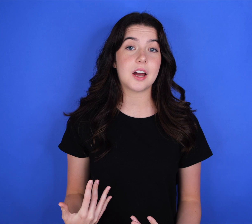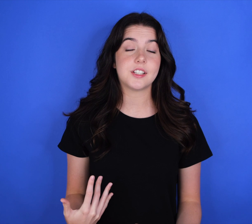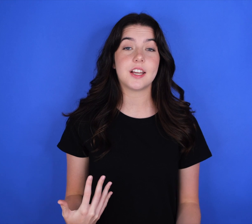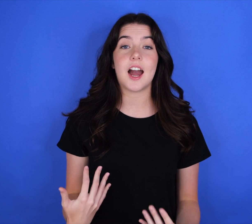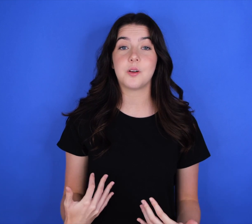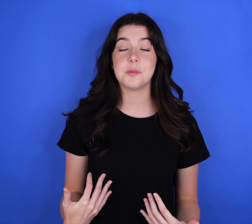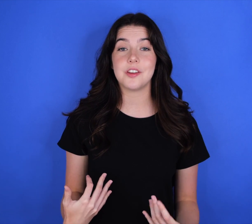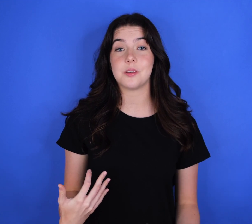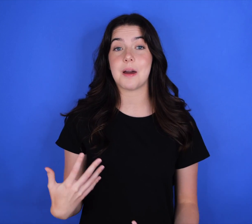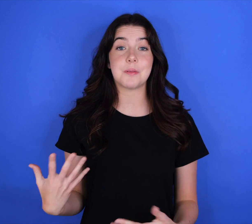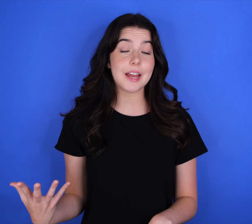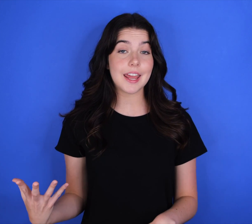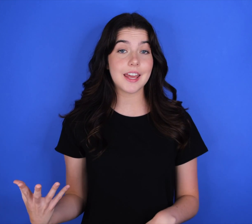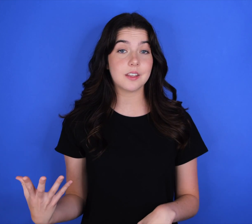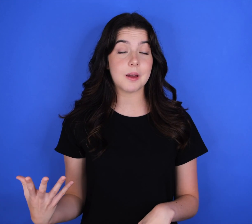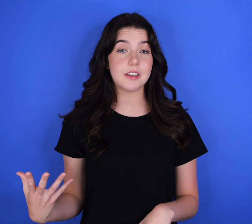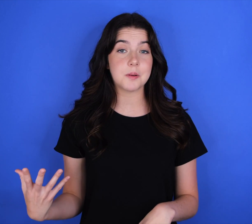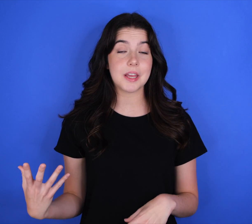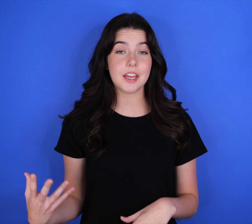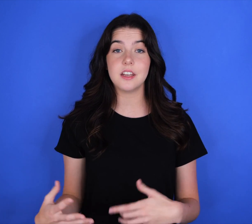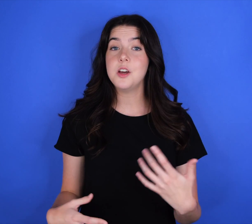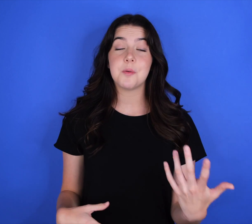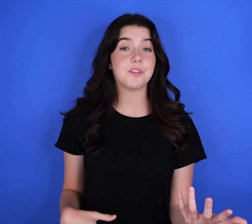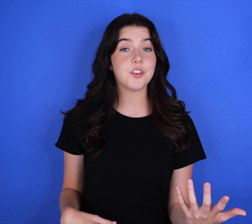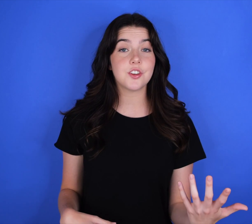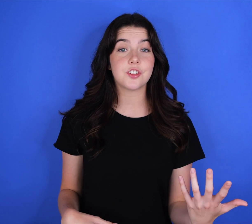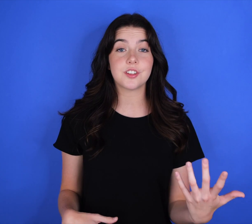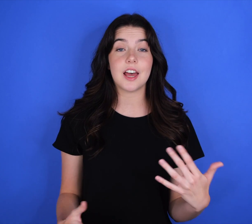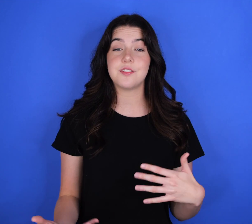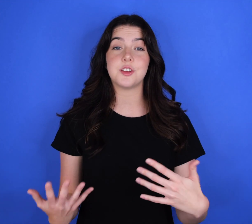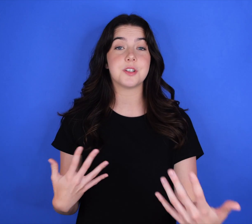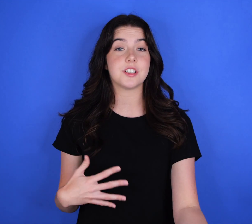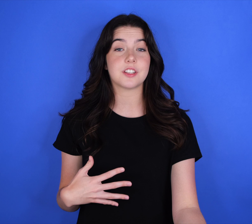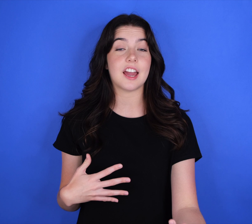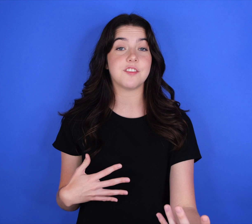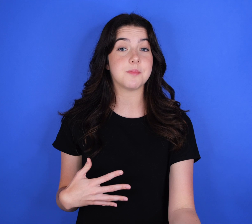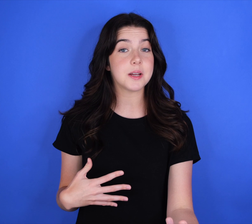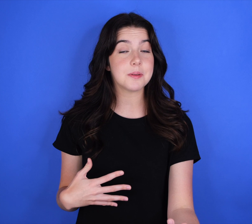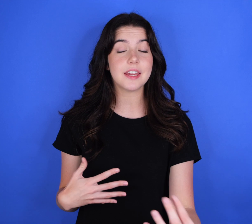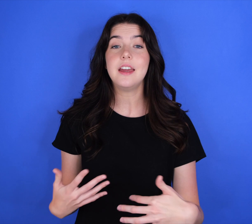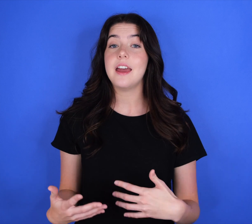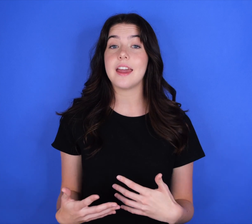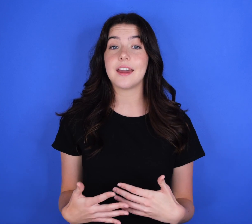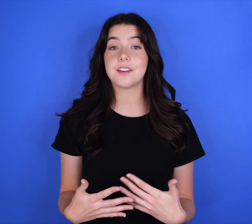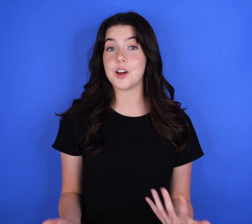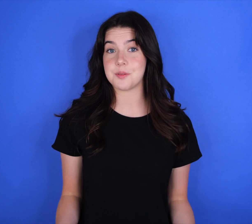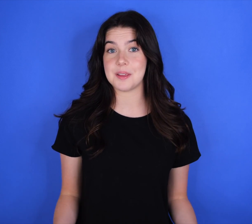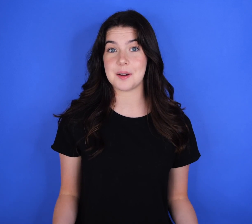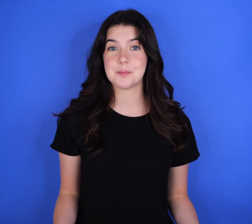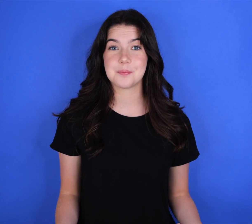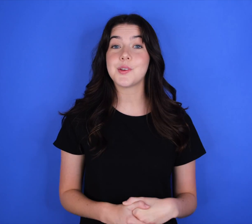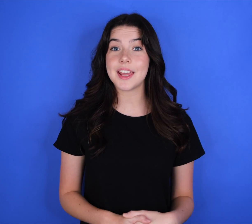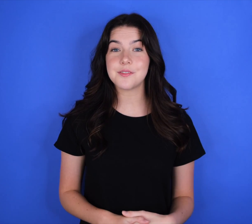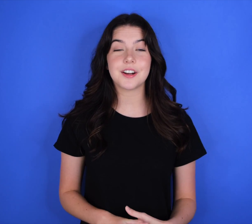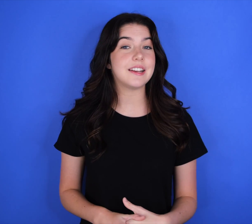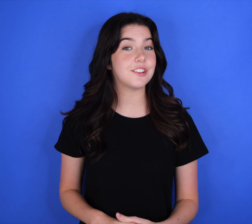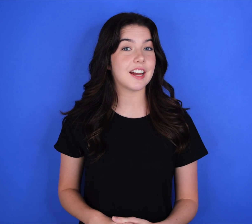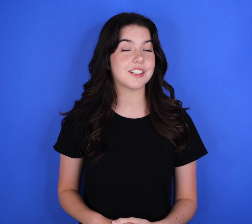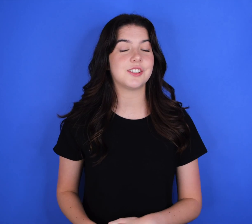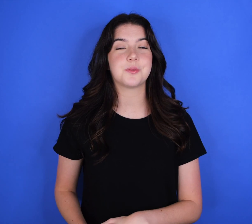watching, I will be using my right hand as my dominant hand, but if you use your left, you would just kind of mirror me and go from there. So again, for our introductions, we're